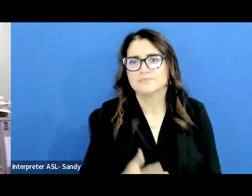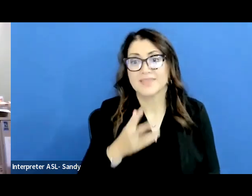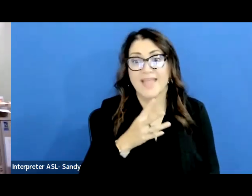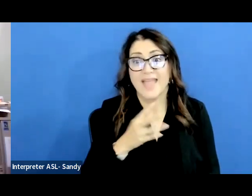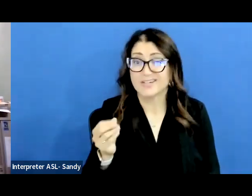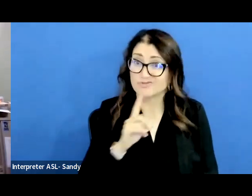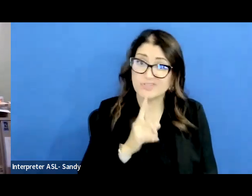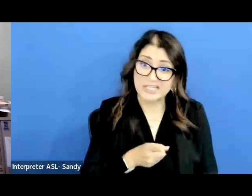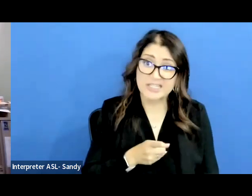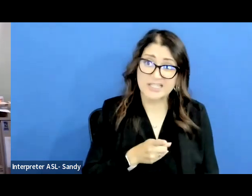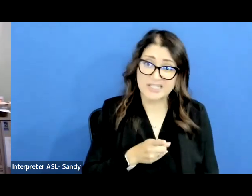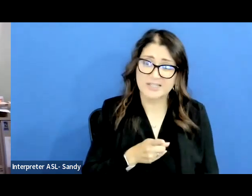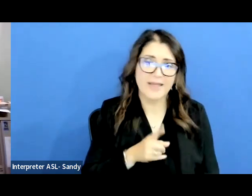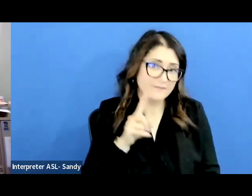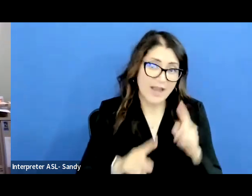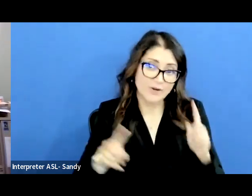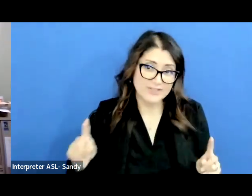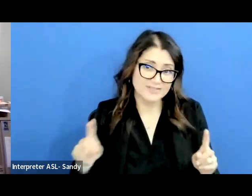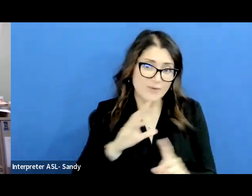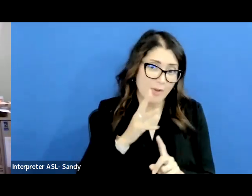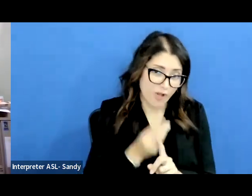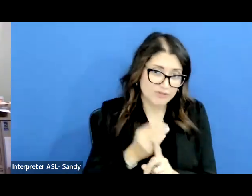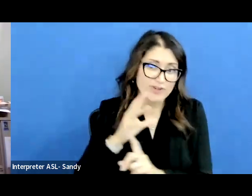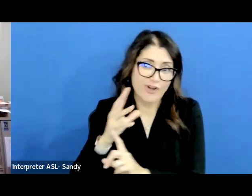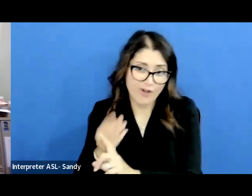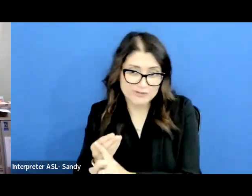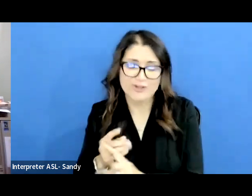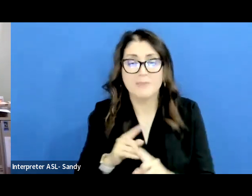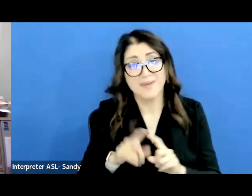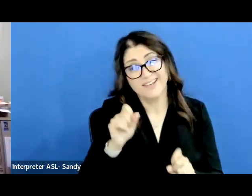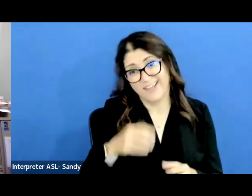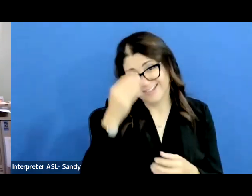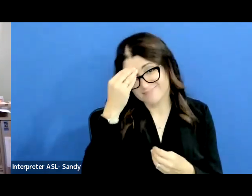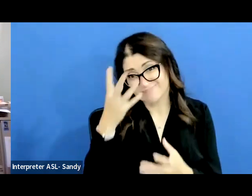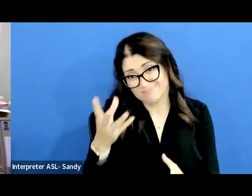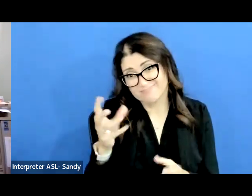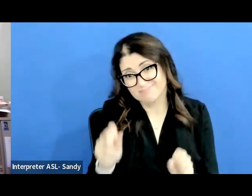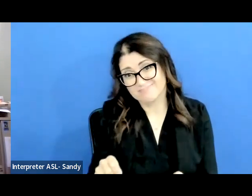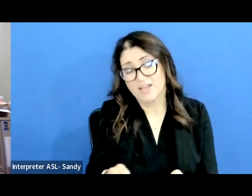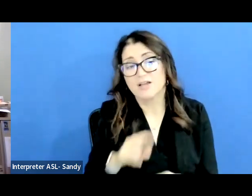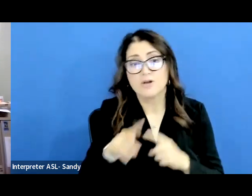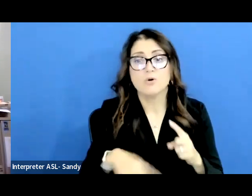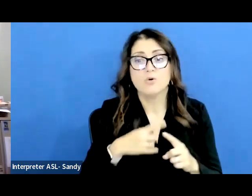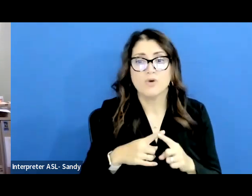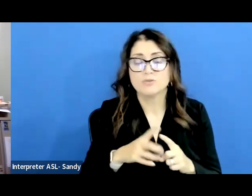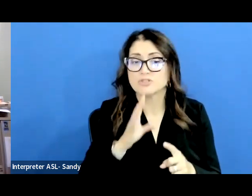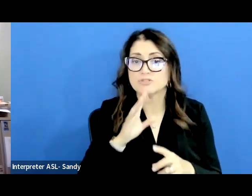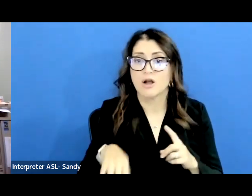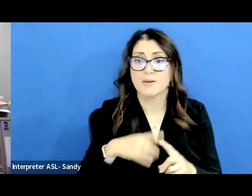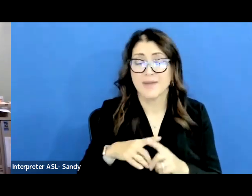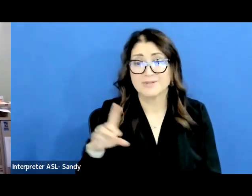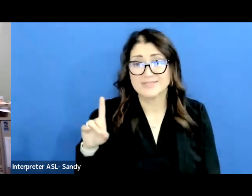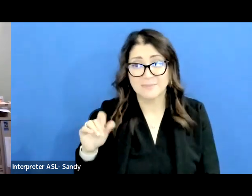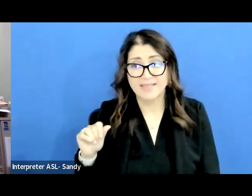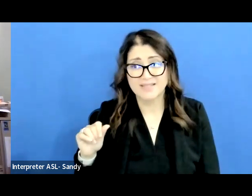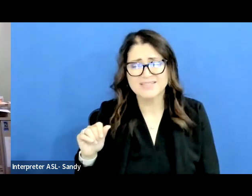And really, it varies from culture to culture, but I can definitely tell you that when we talk about disabilities, there is